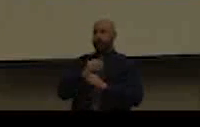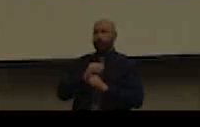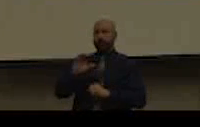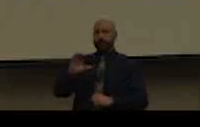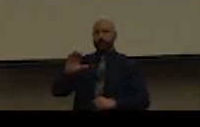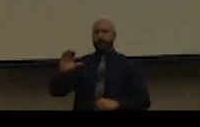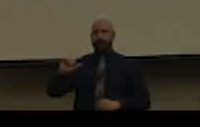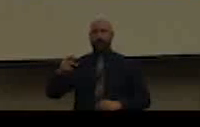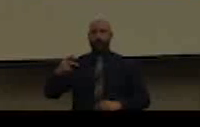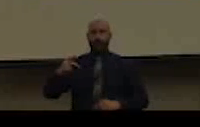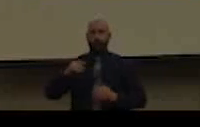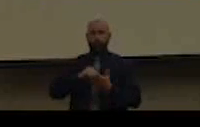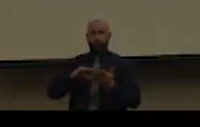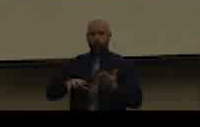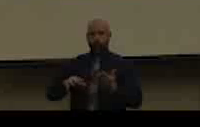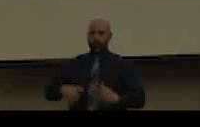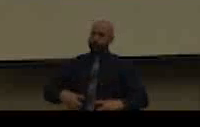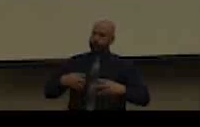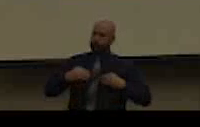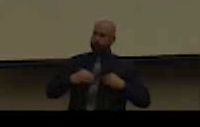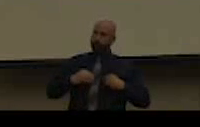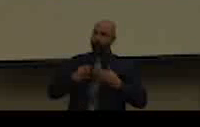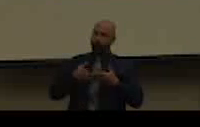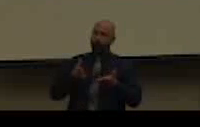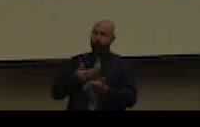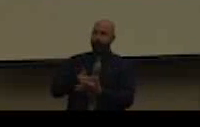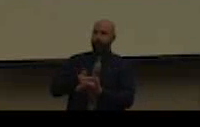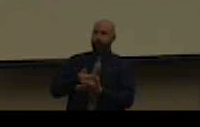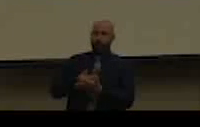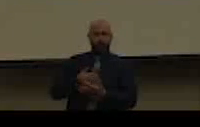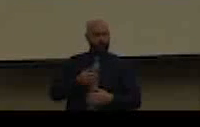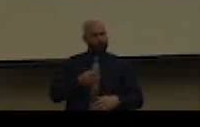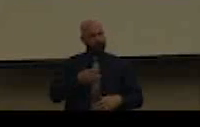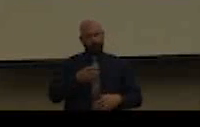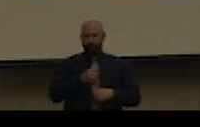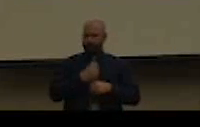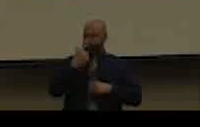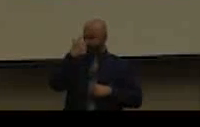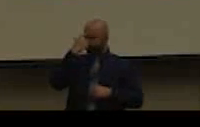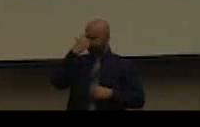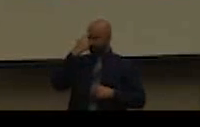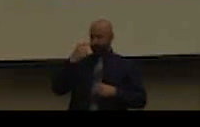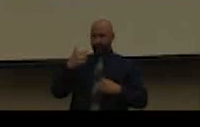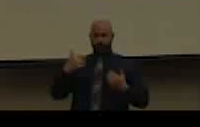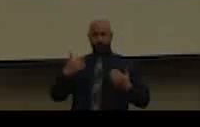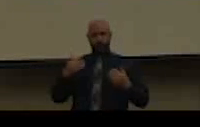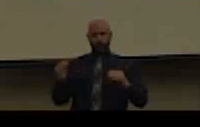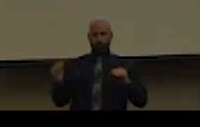regard, would it make sense to have them on the same class rating system as our type 3s go through?